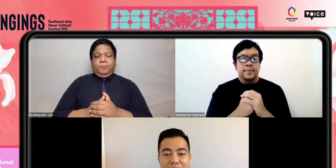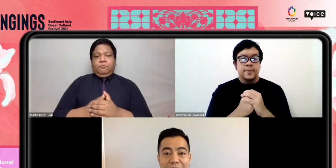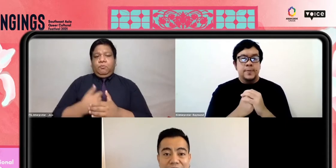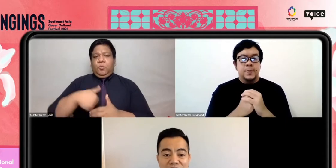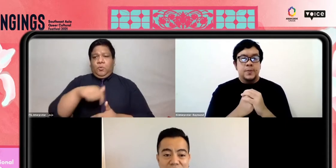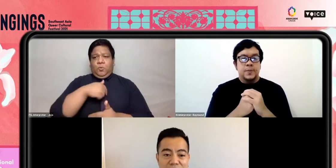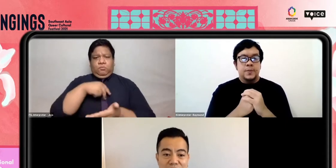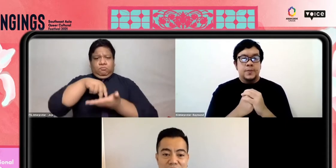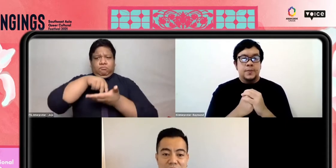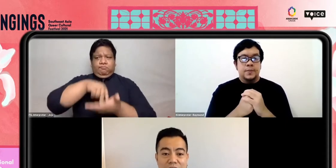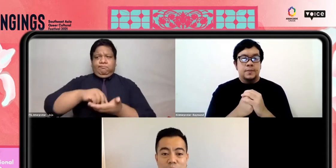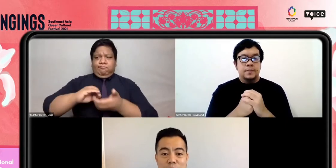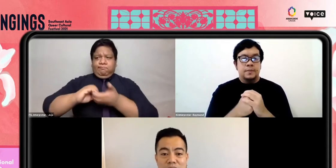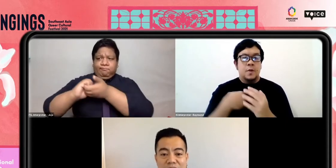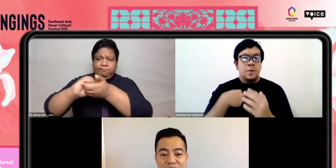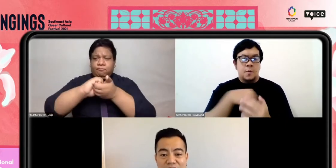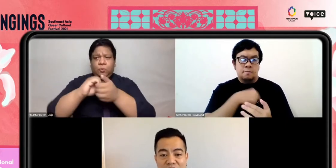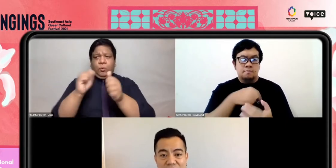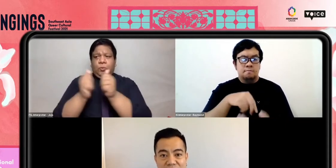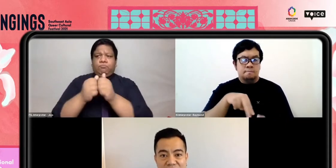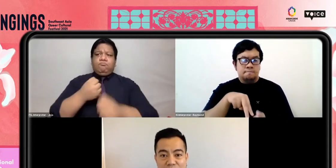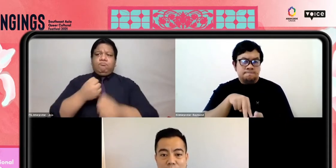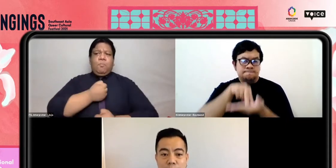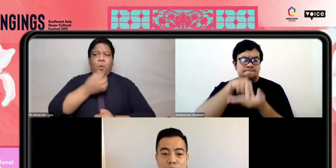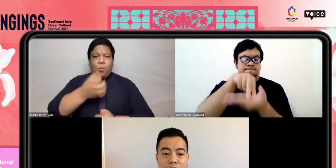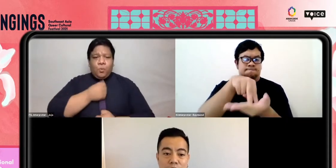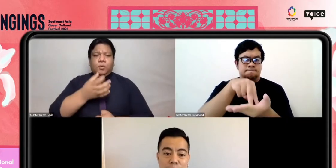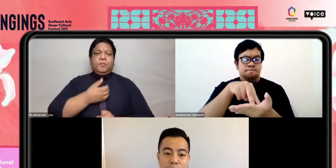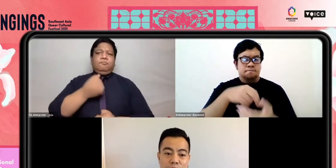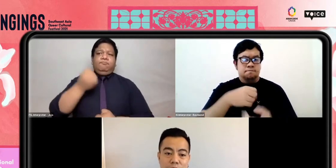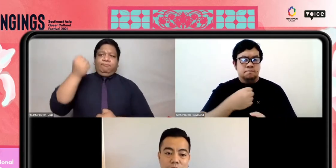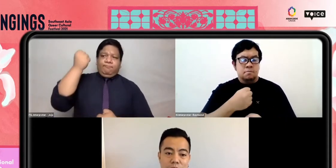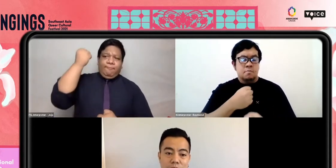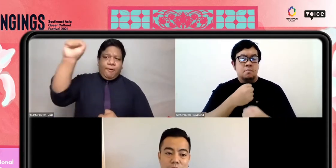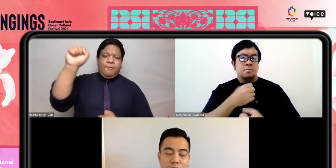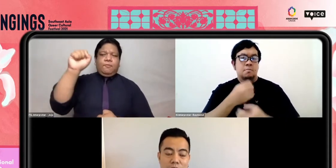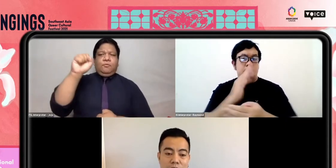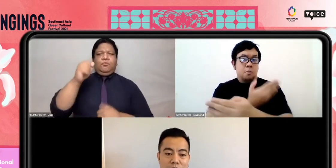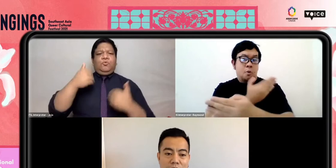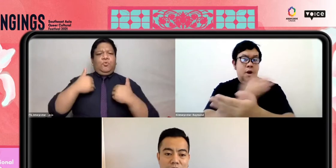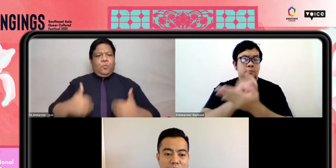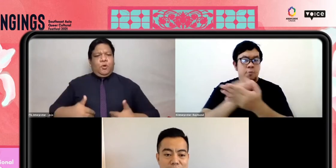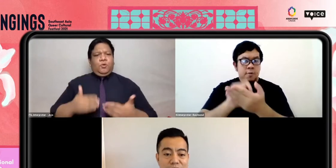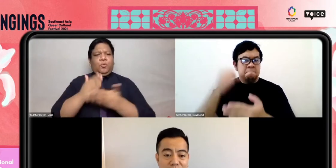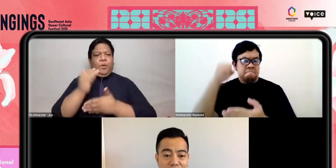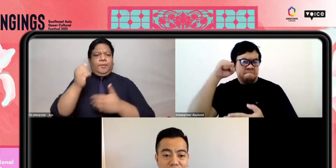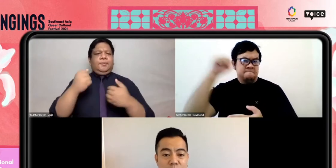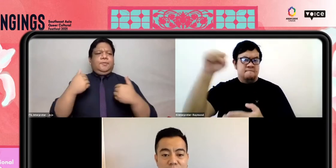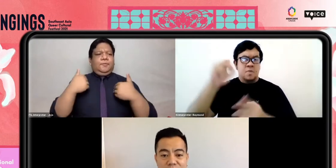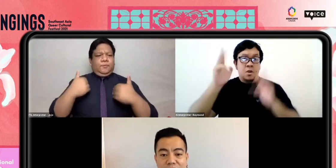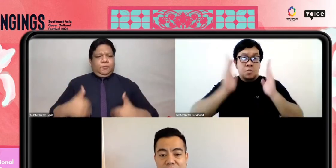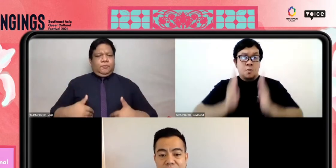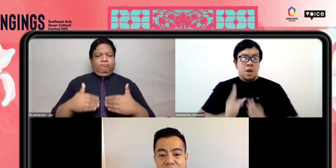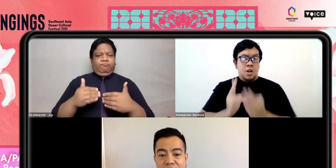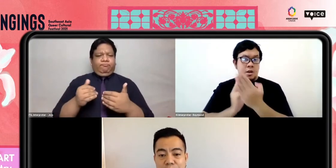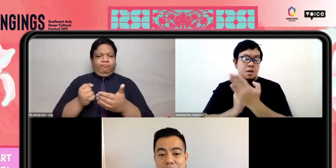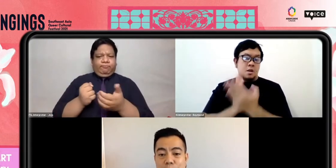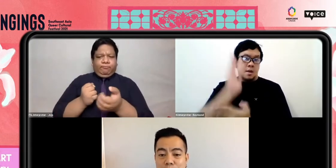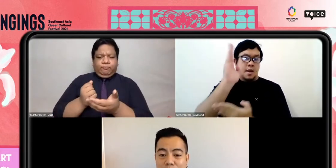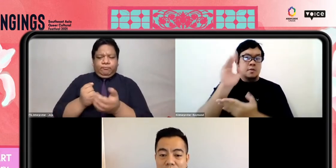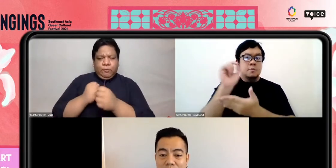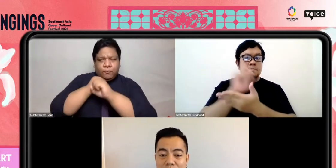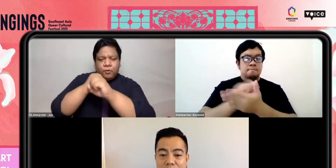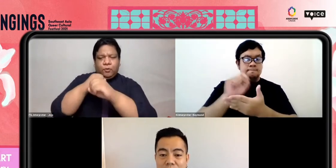poets, activists, and human rights defenders in Myanmar. I'd like to circle around this idea of